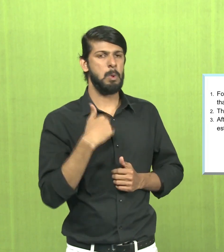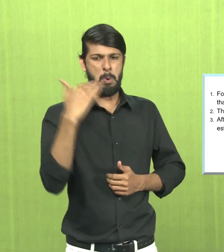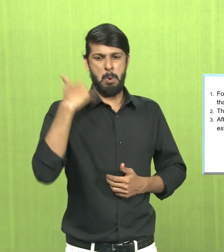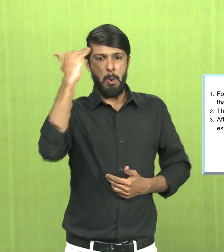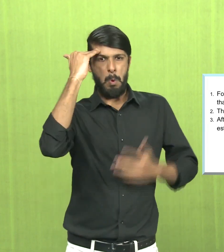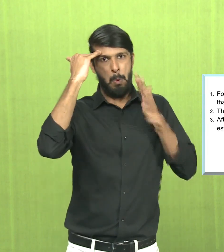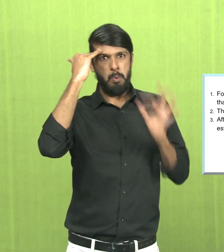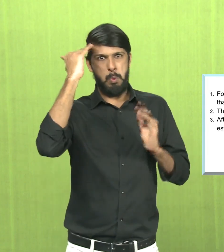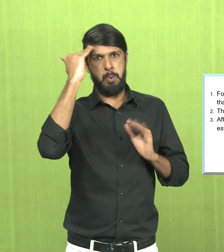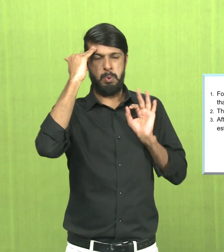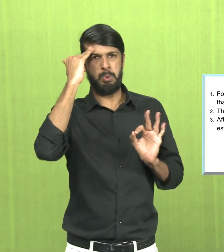Second is right knowledge.